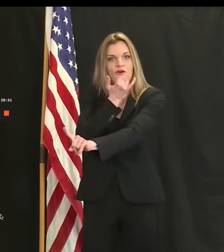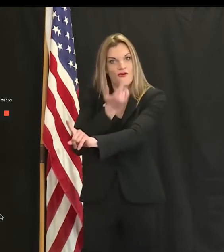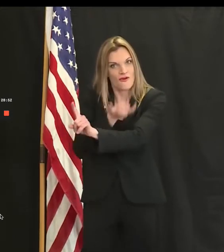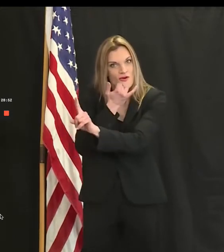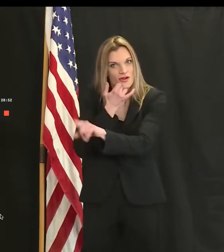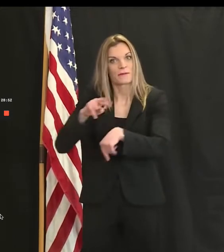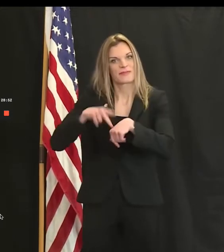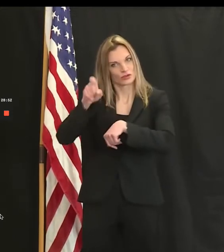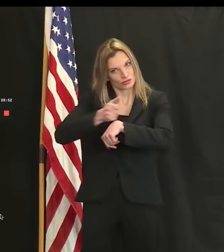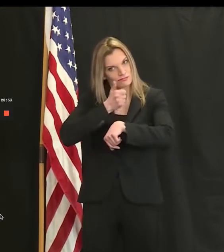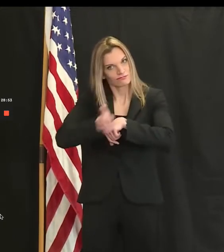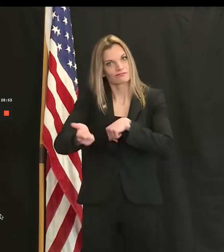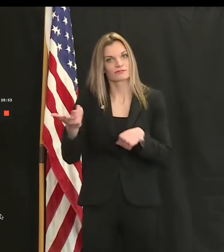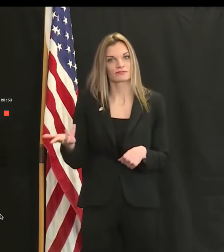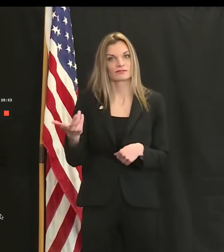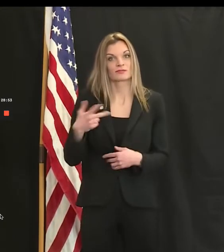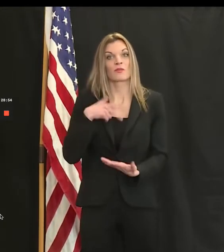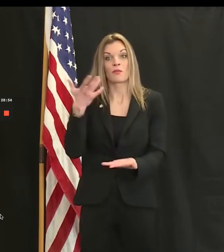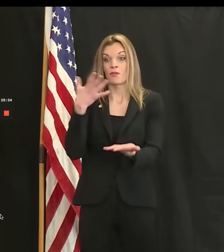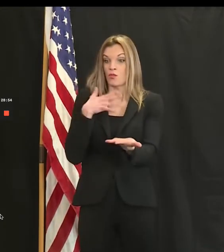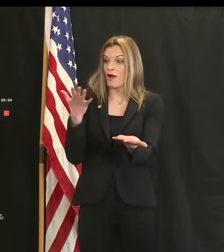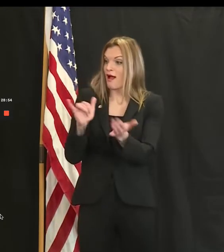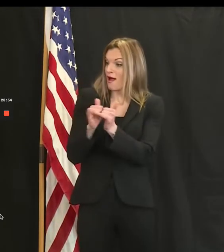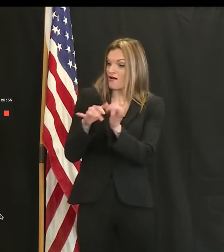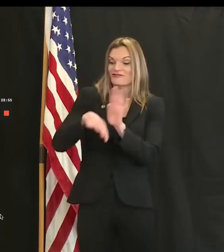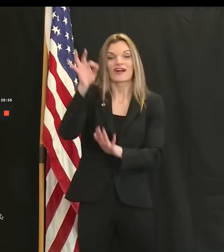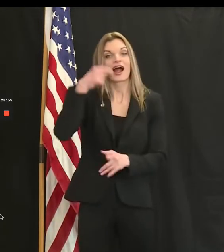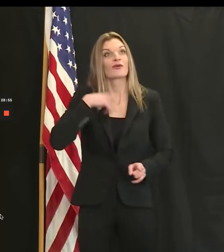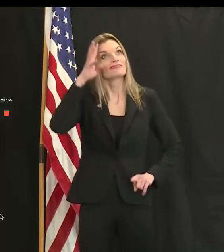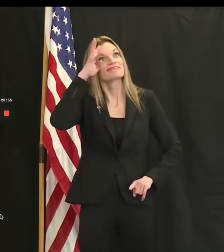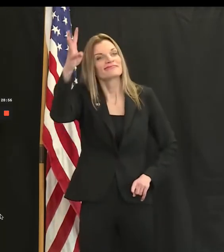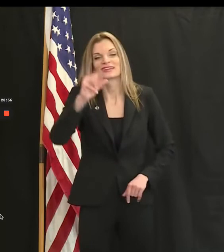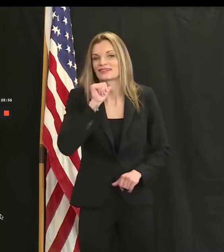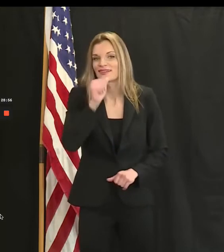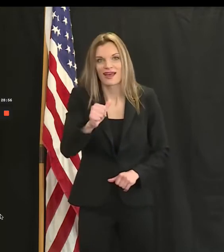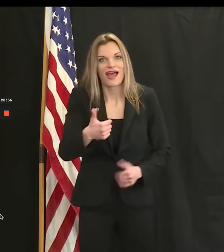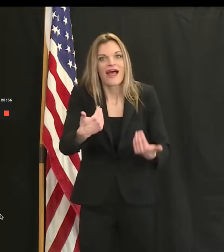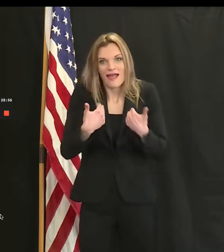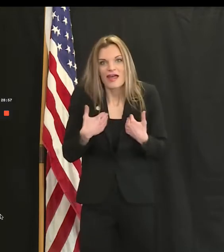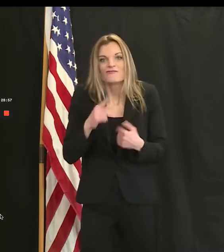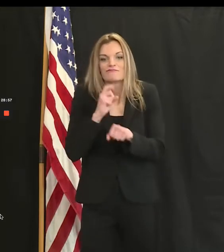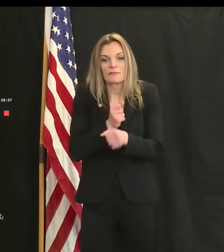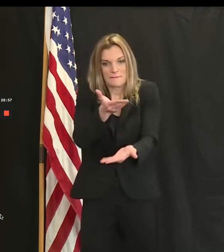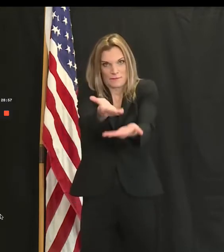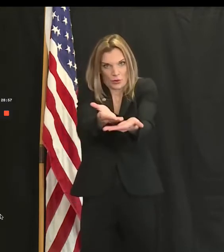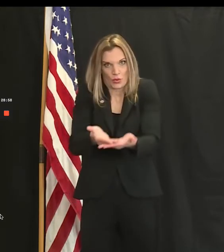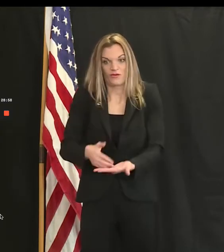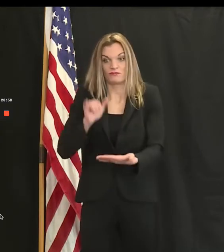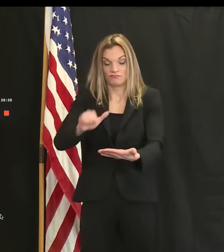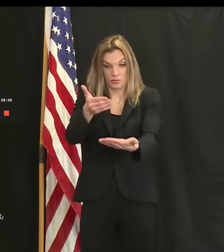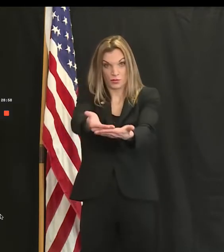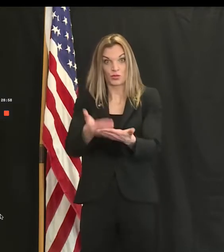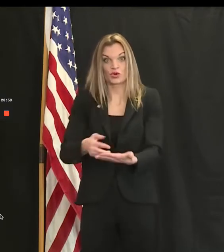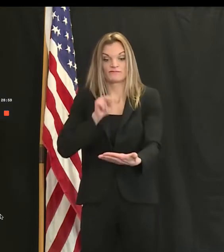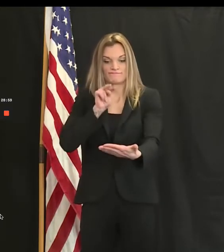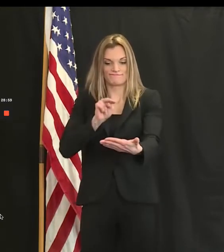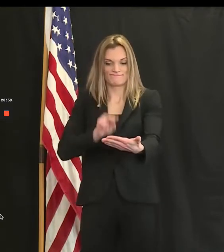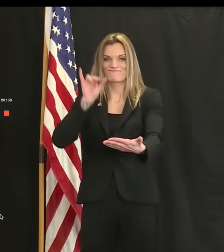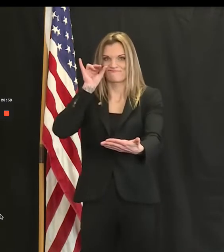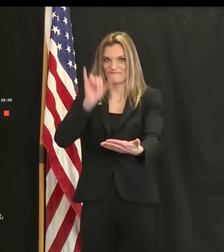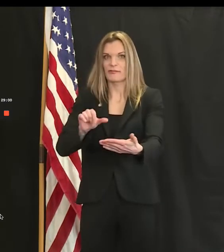evidence supported. We sought indictments, and we obtained those indictments on those criminal acts. Public officials